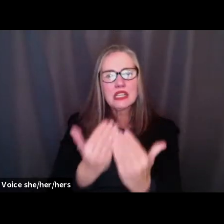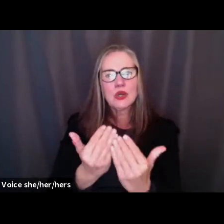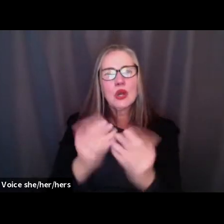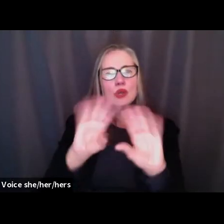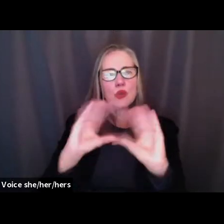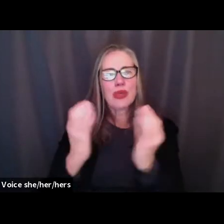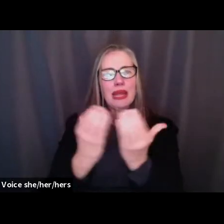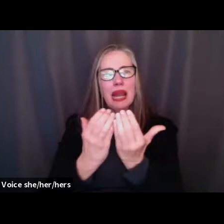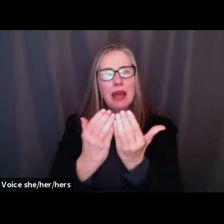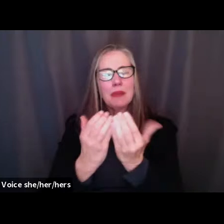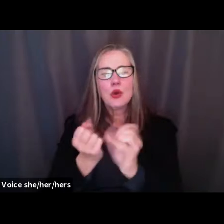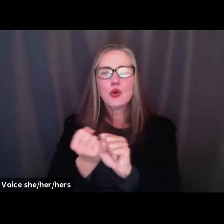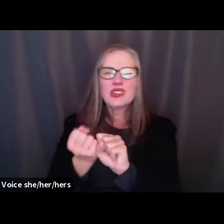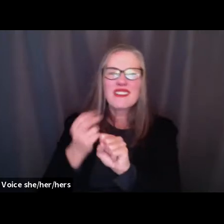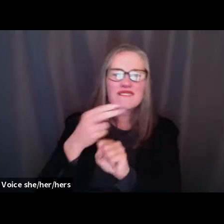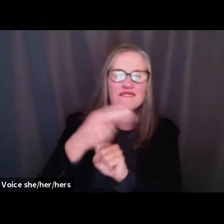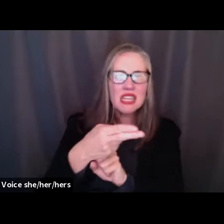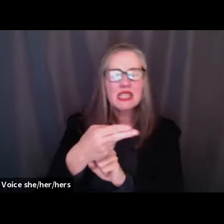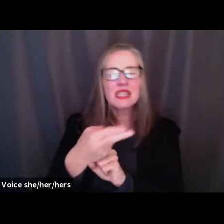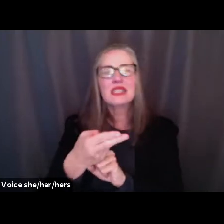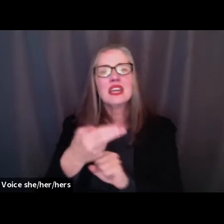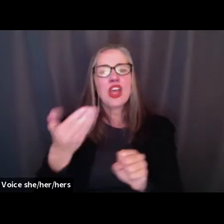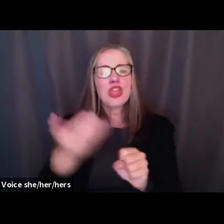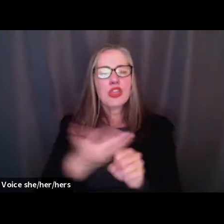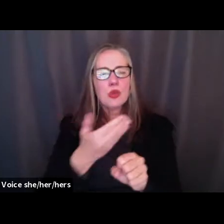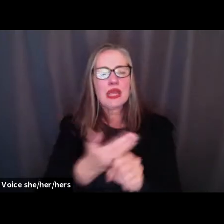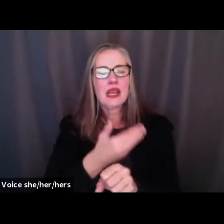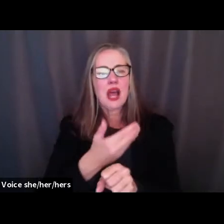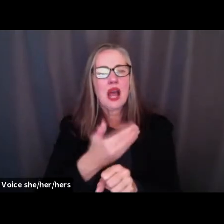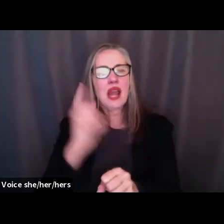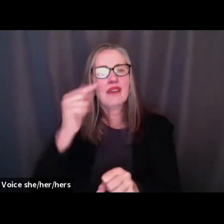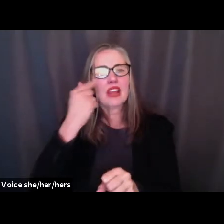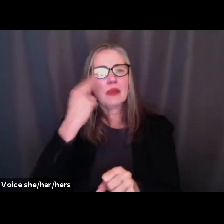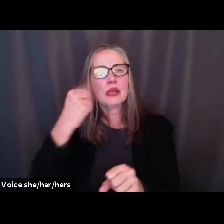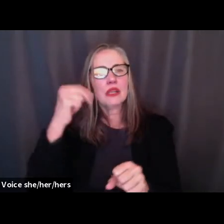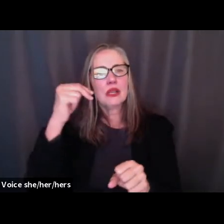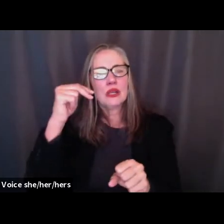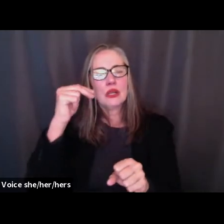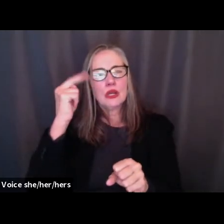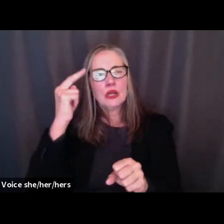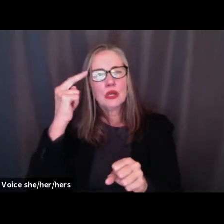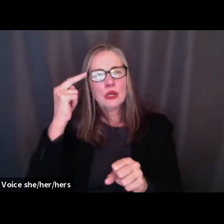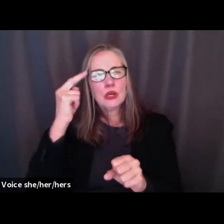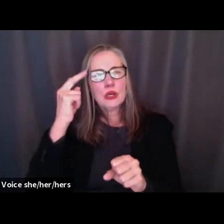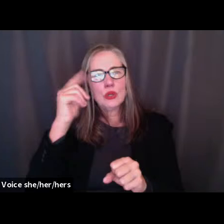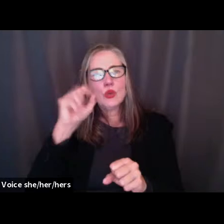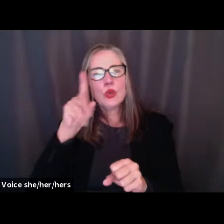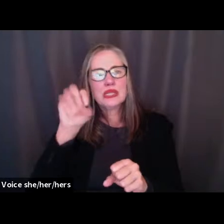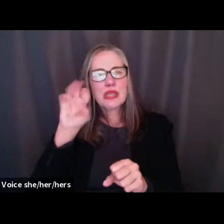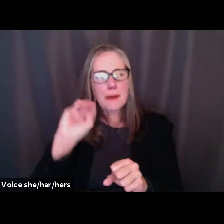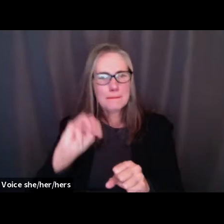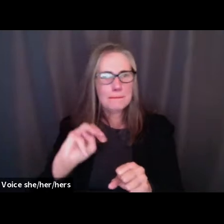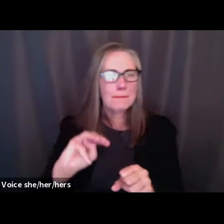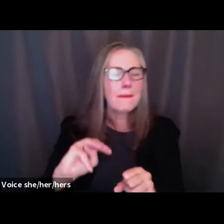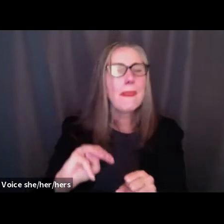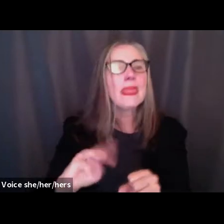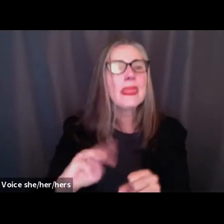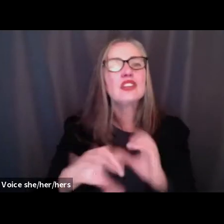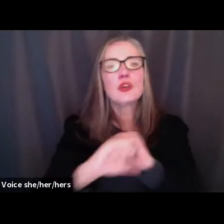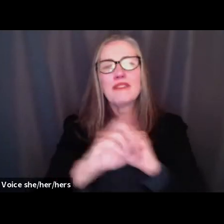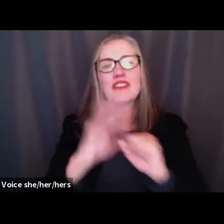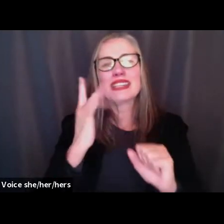Republican recall of Governor Newsom, preventing California from becoming Texas. Also, we were honored that the